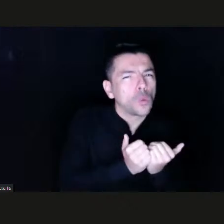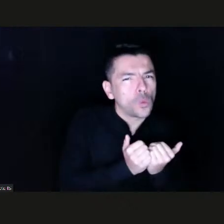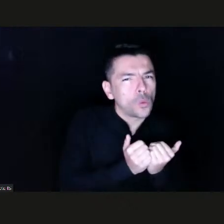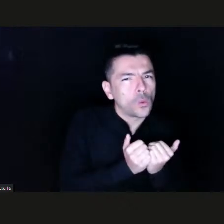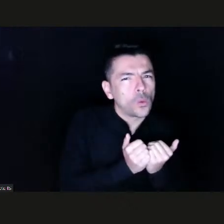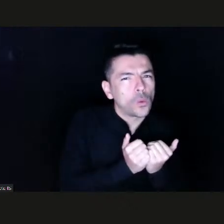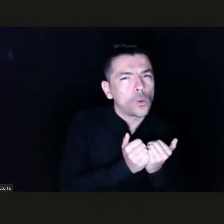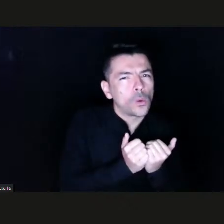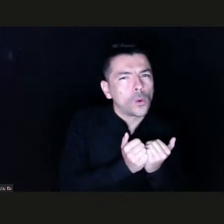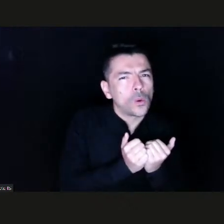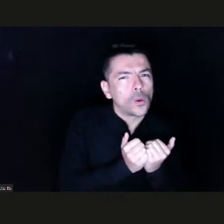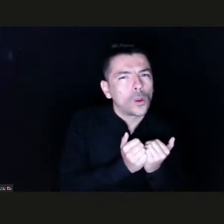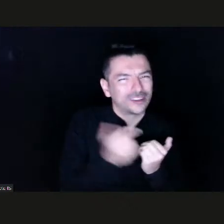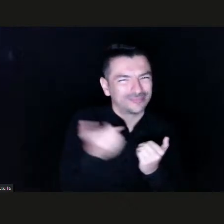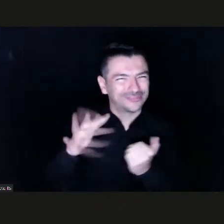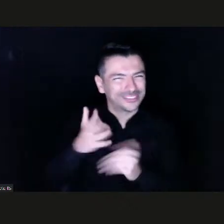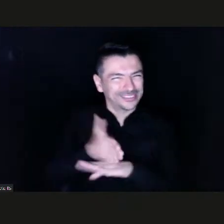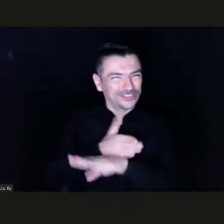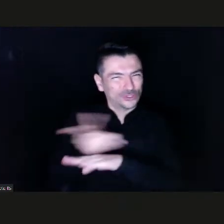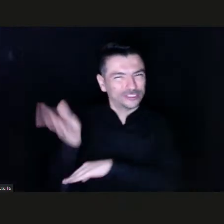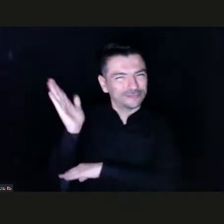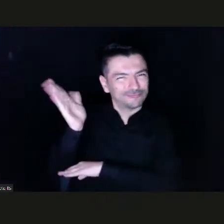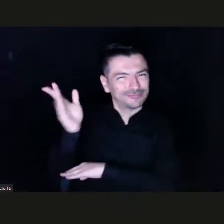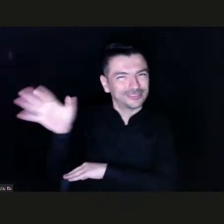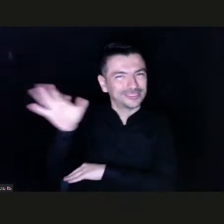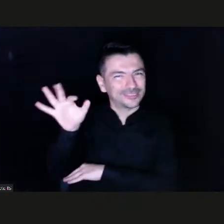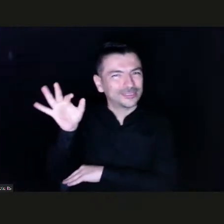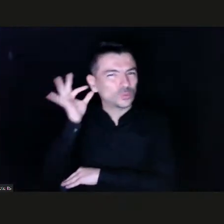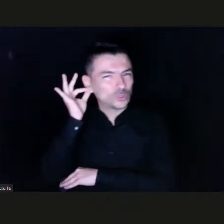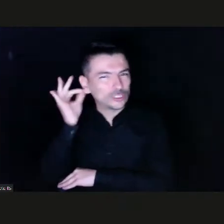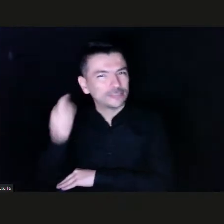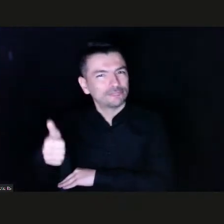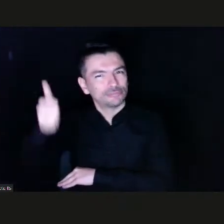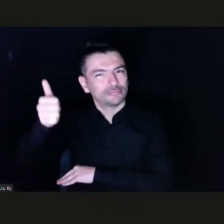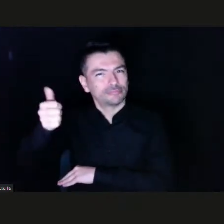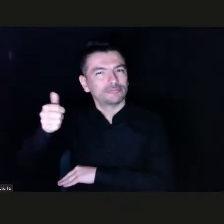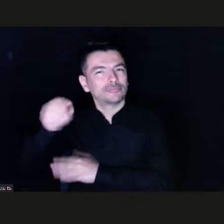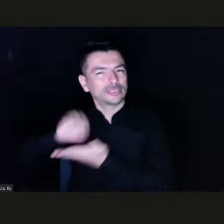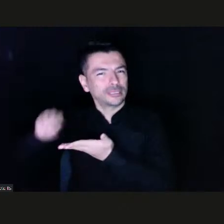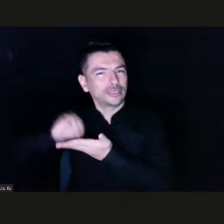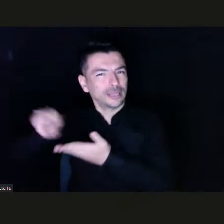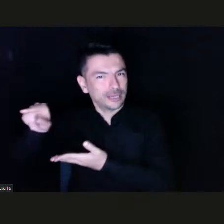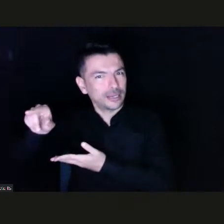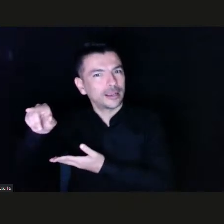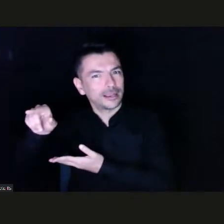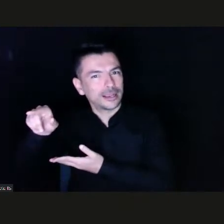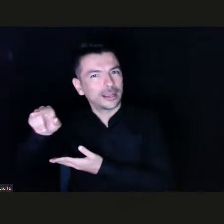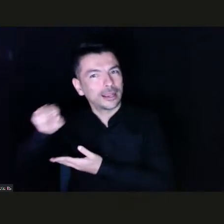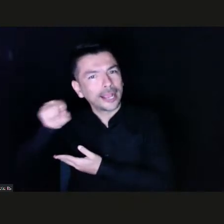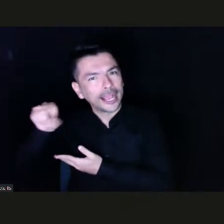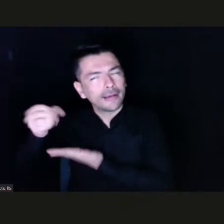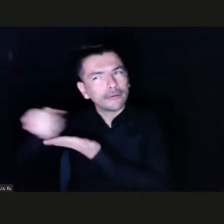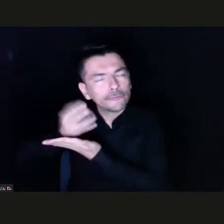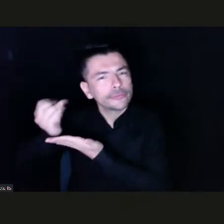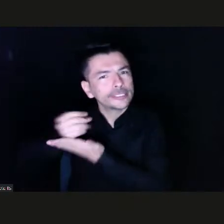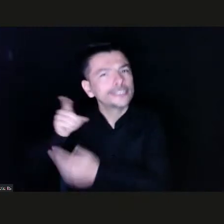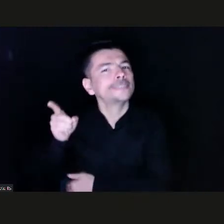we have to combat the recovery that is leaving many behind. We are going to continue. We have some